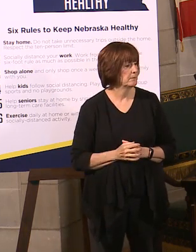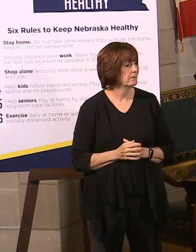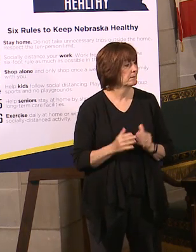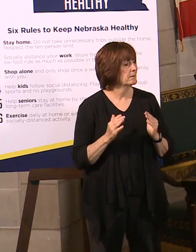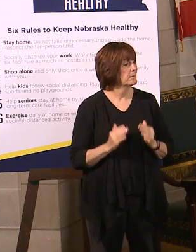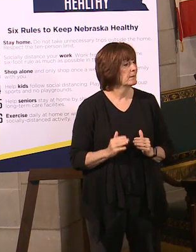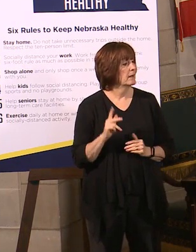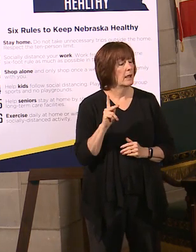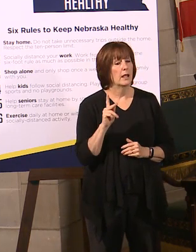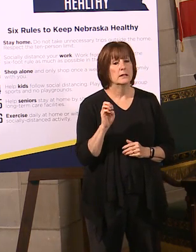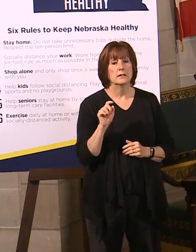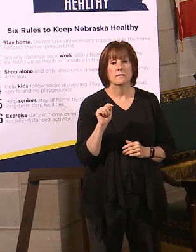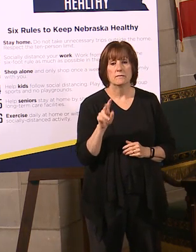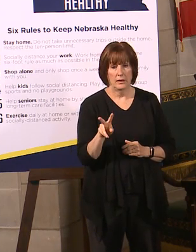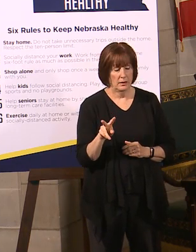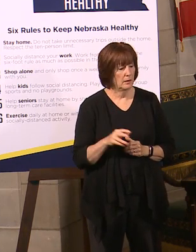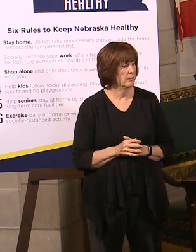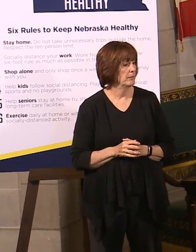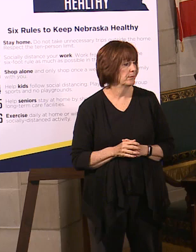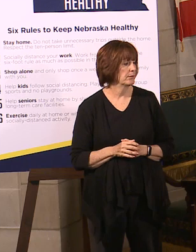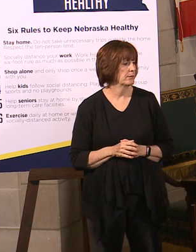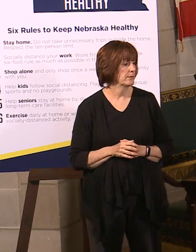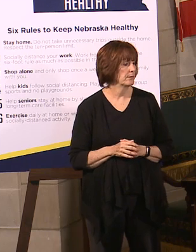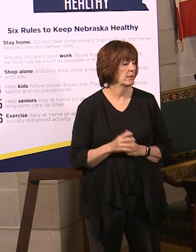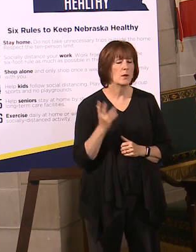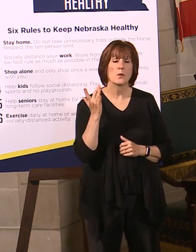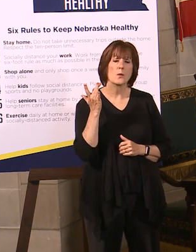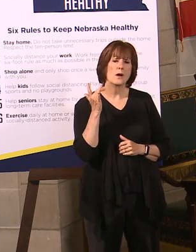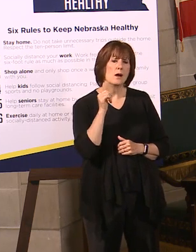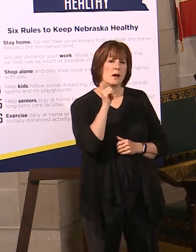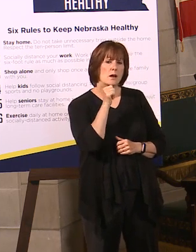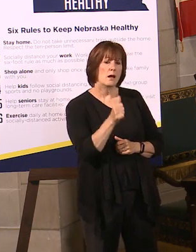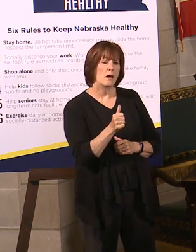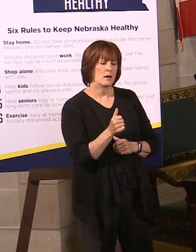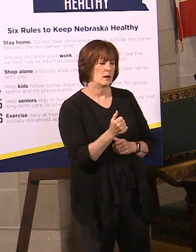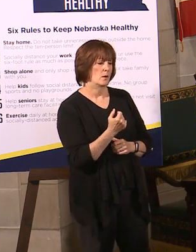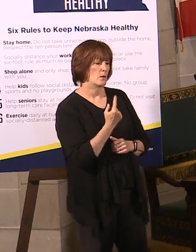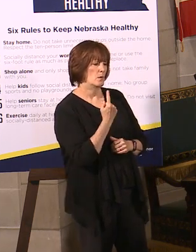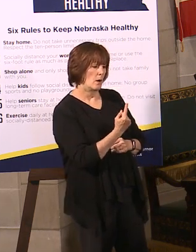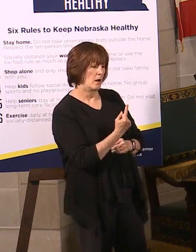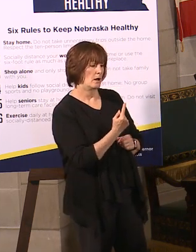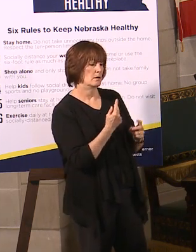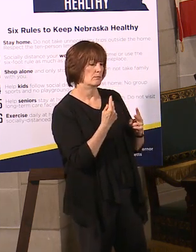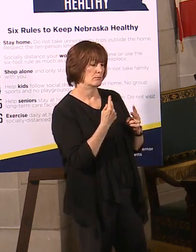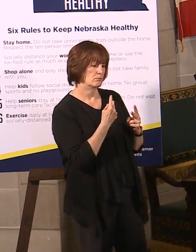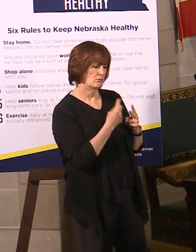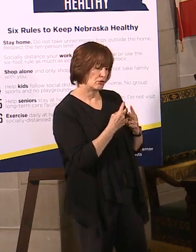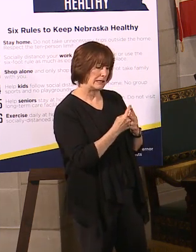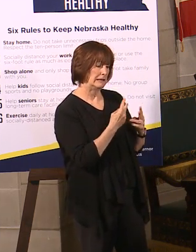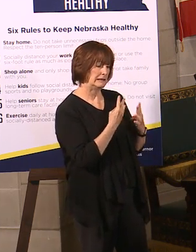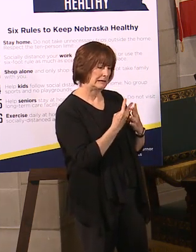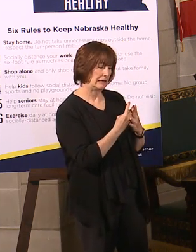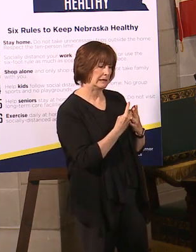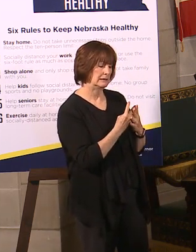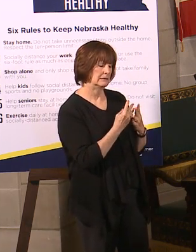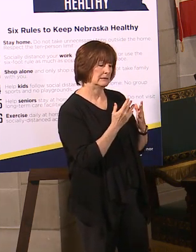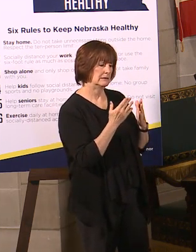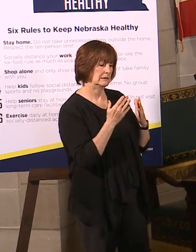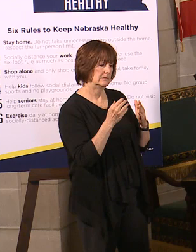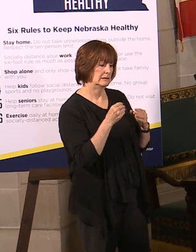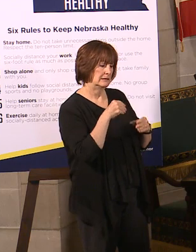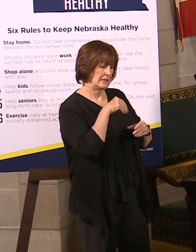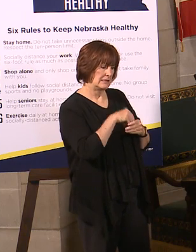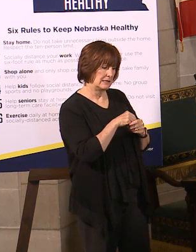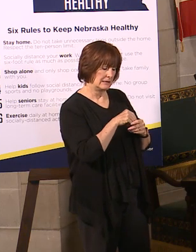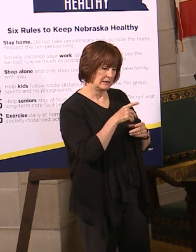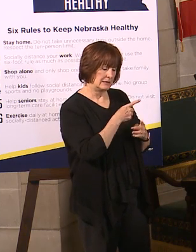Andrew Osaki, KETV. Why hasn't a single Nebraska prison inmate been tested even though 5 correctional staff have been